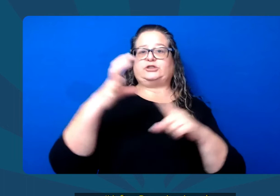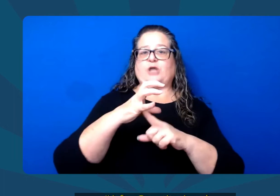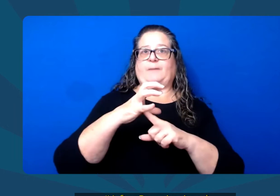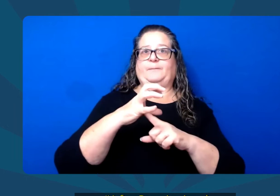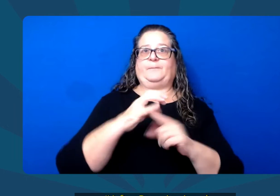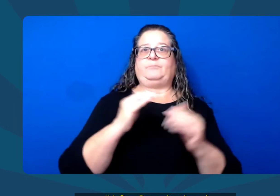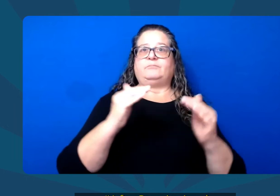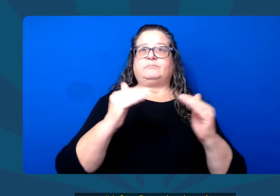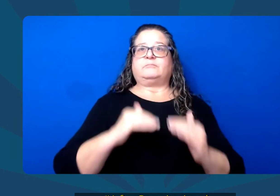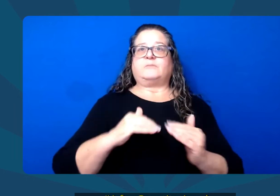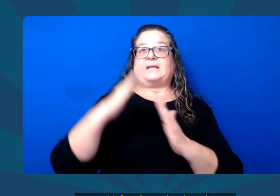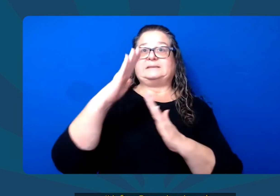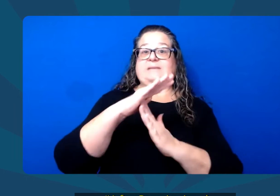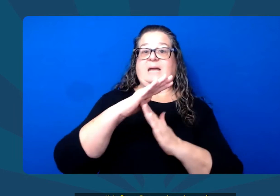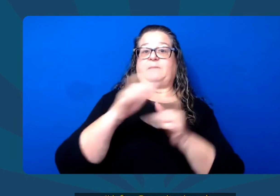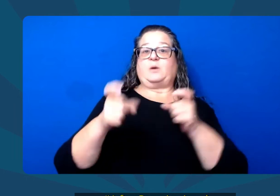Free Market Champion,